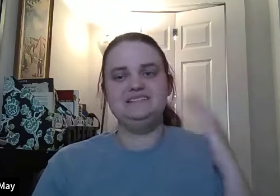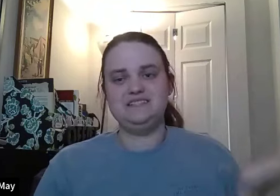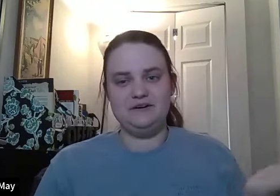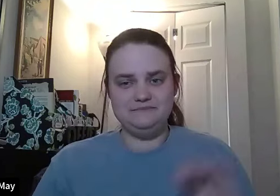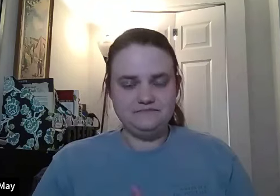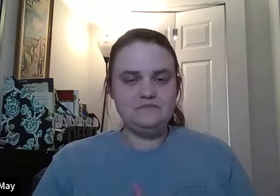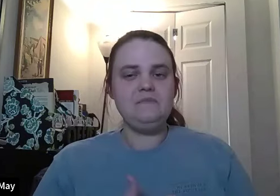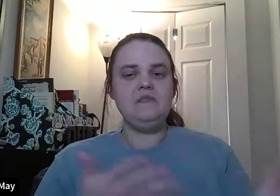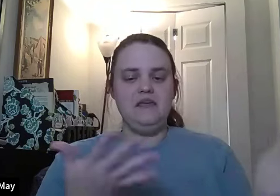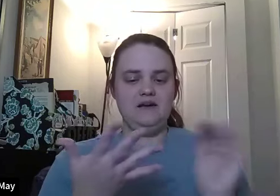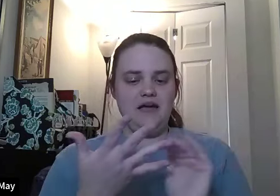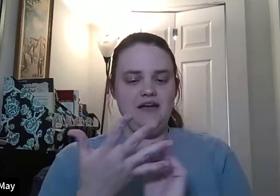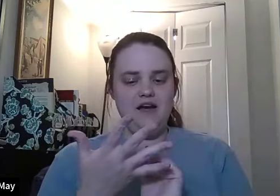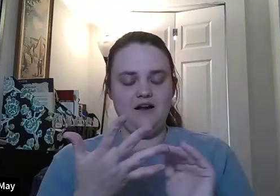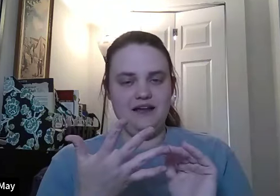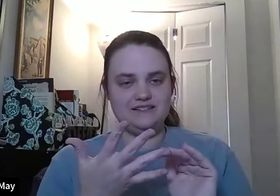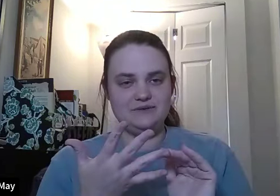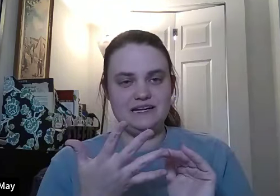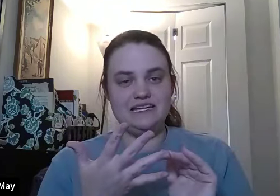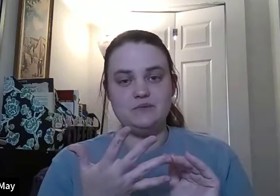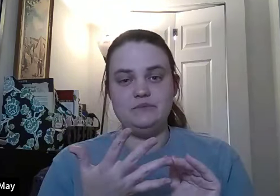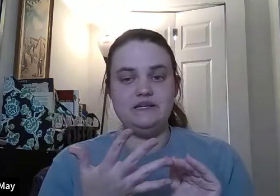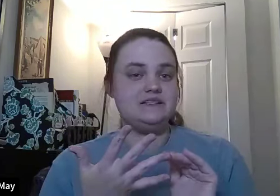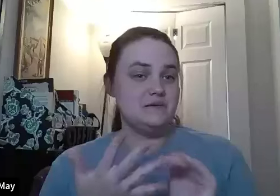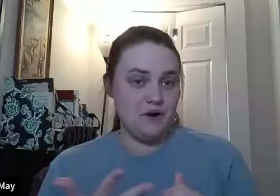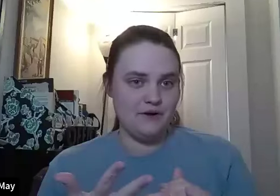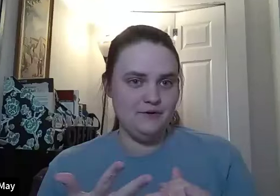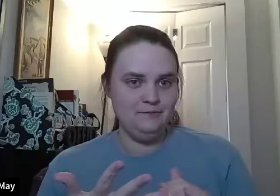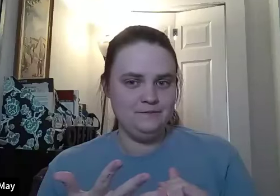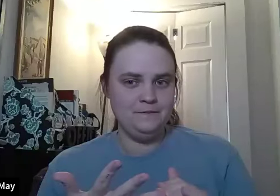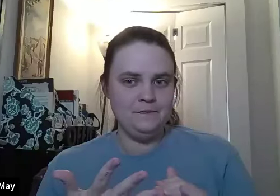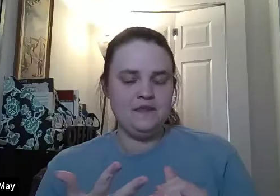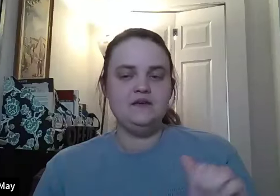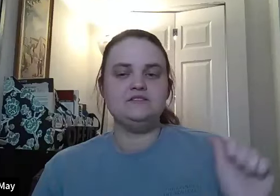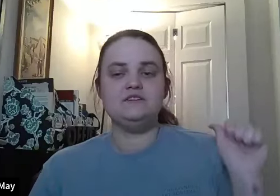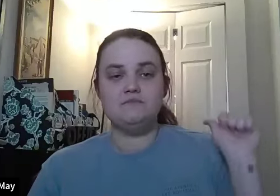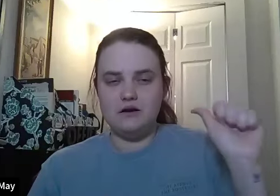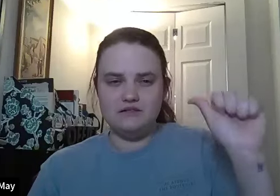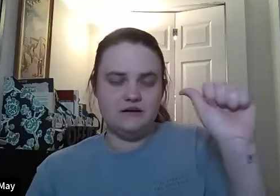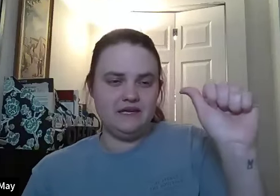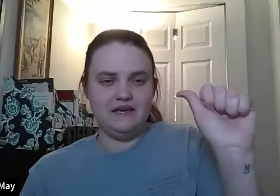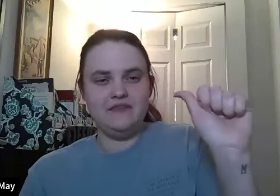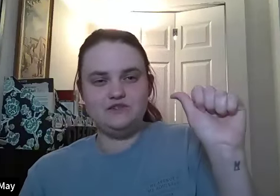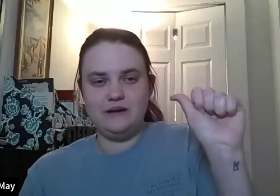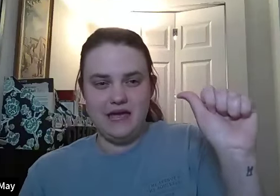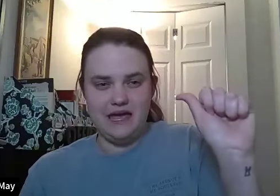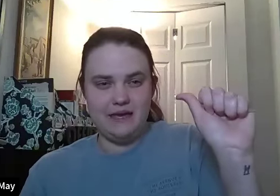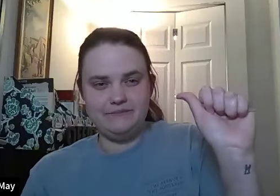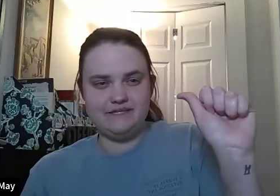So, okay. Our next one is going to be tomorrow. So tomorrow is going to be, again, that sort of A